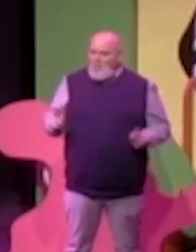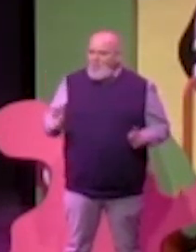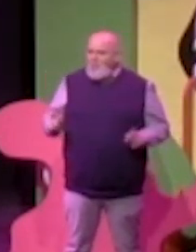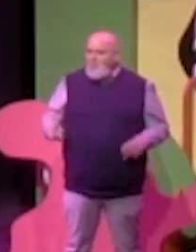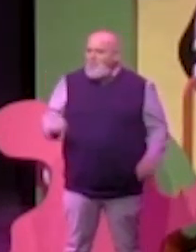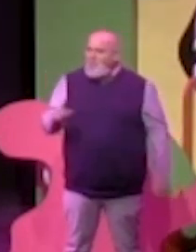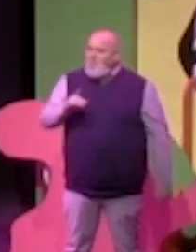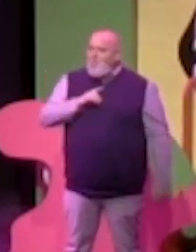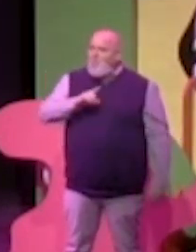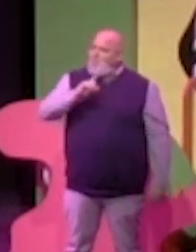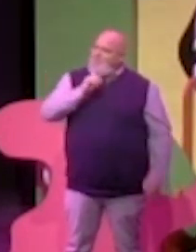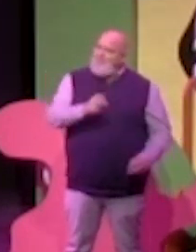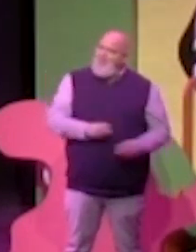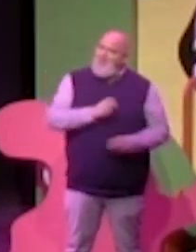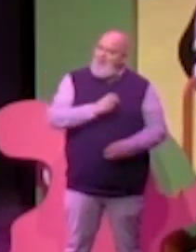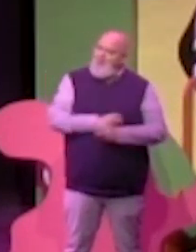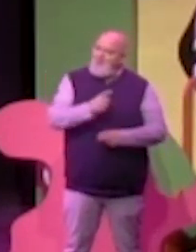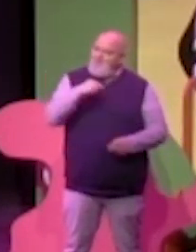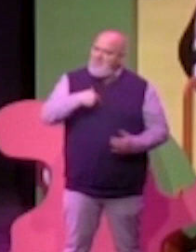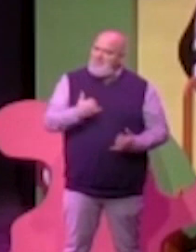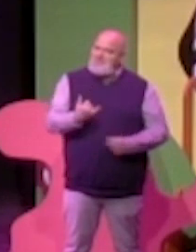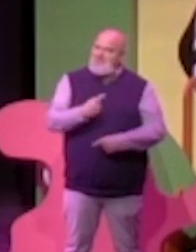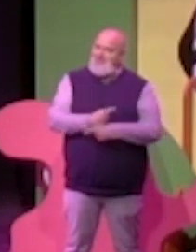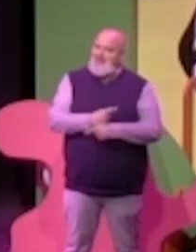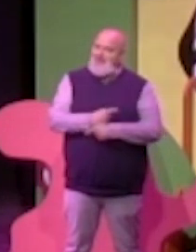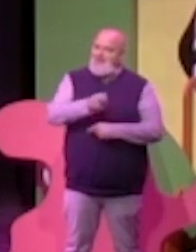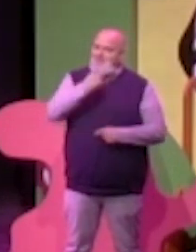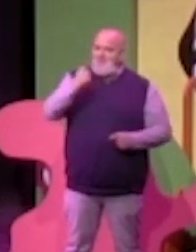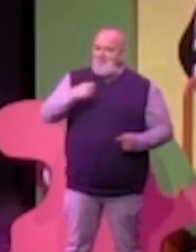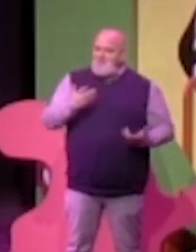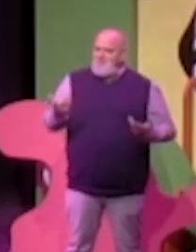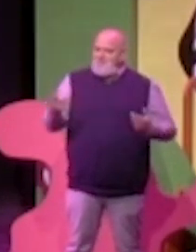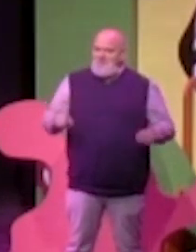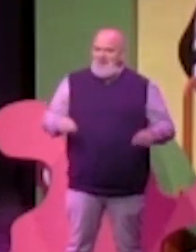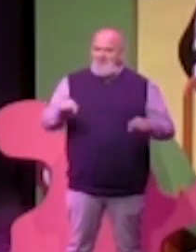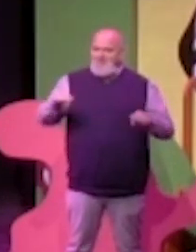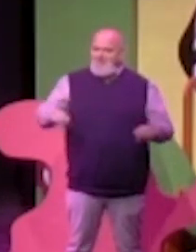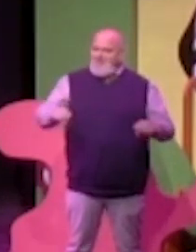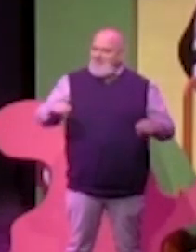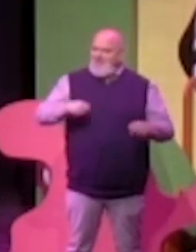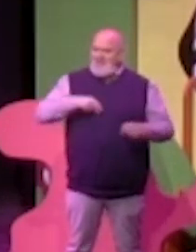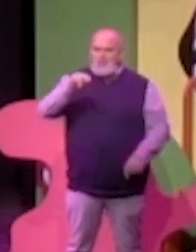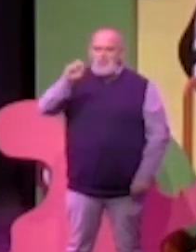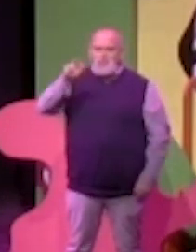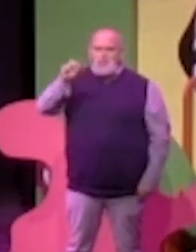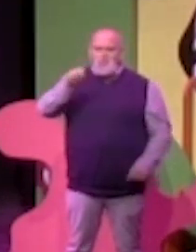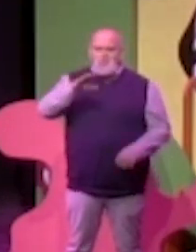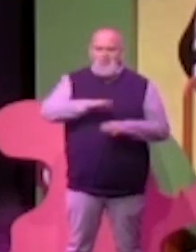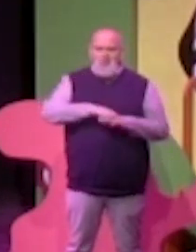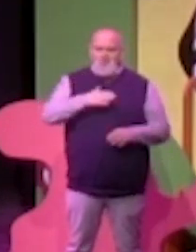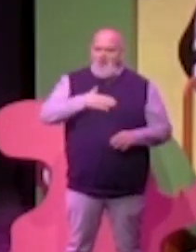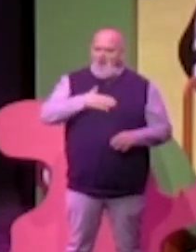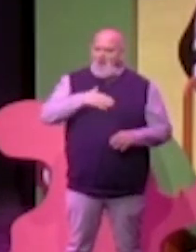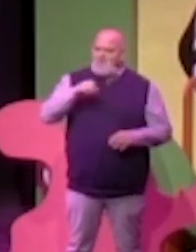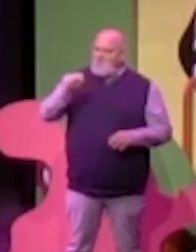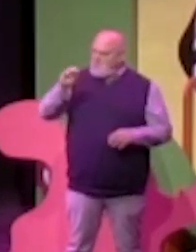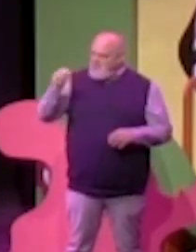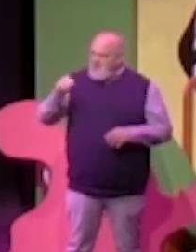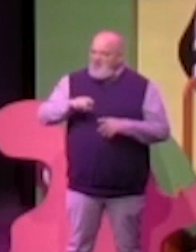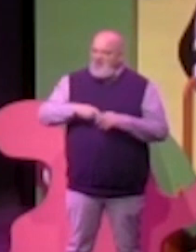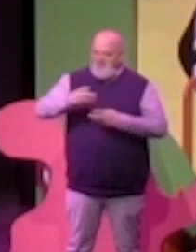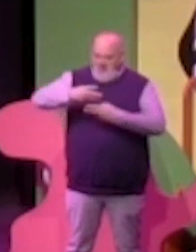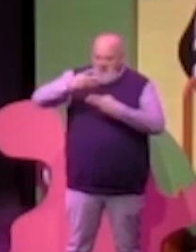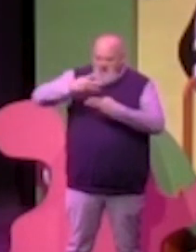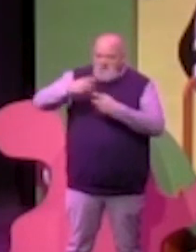really hard for me today because of just even what's going on in the news on my social feeds, and I'm sure y'all are